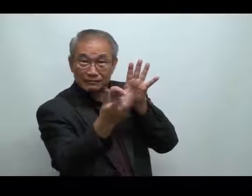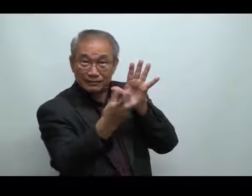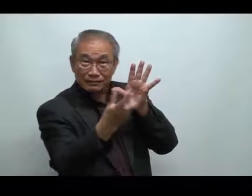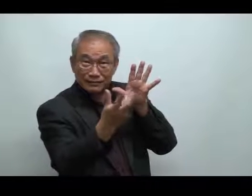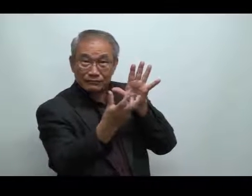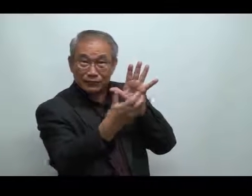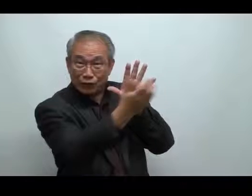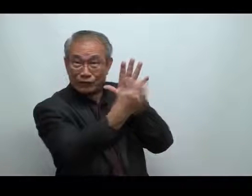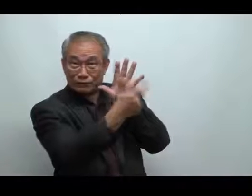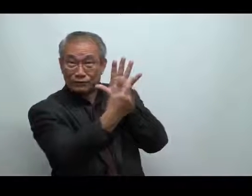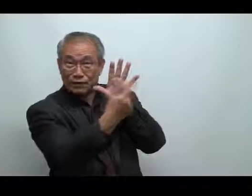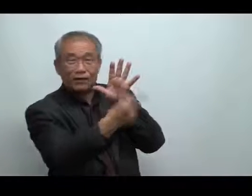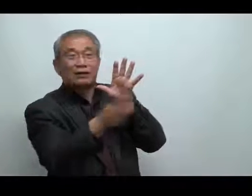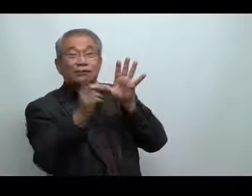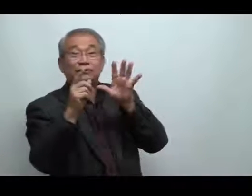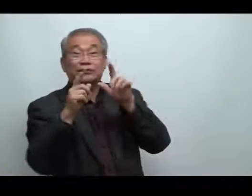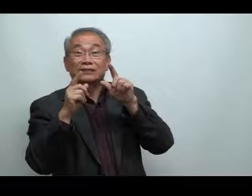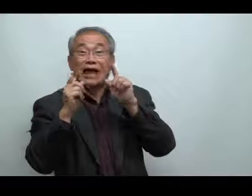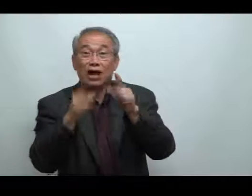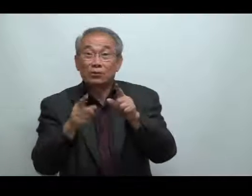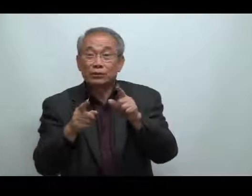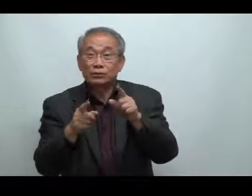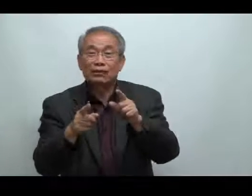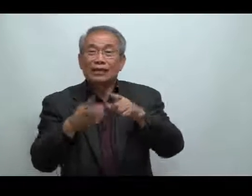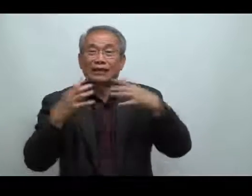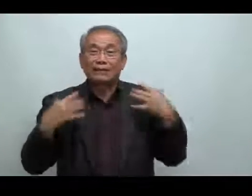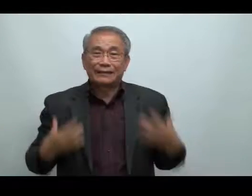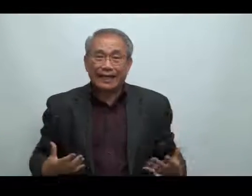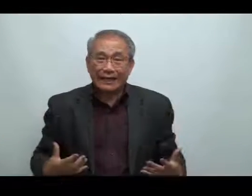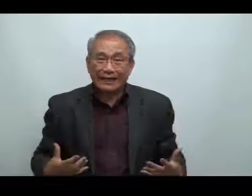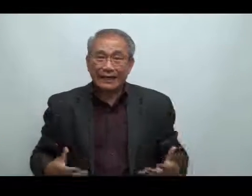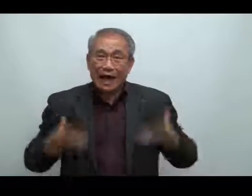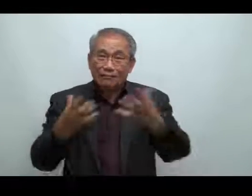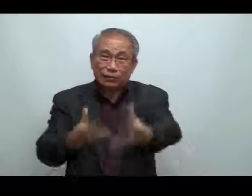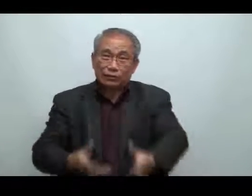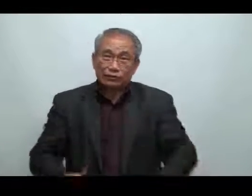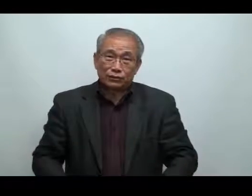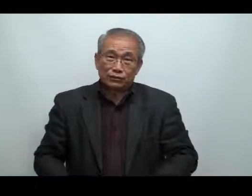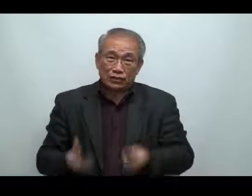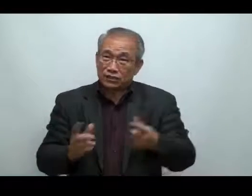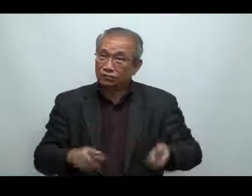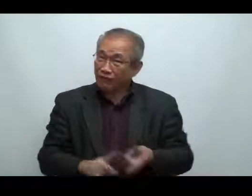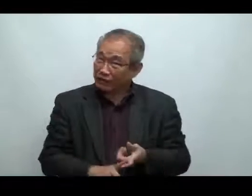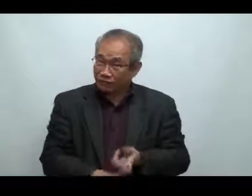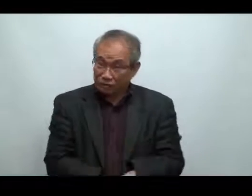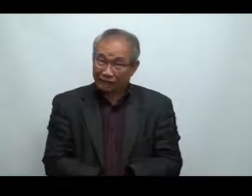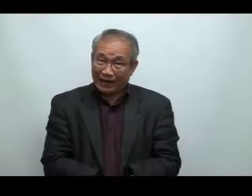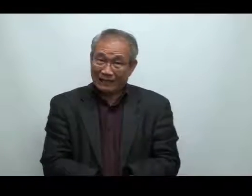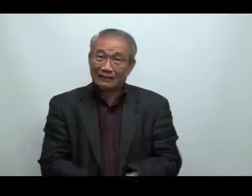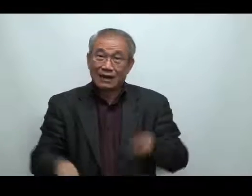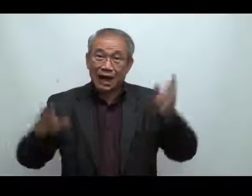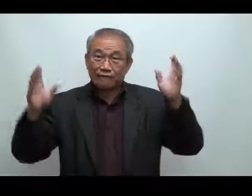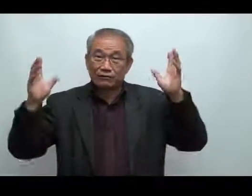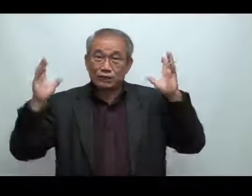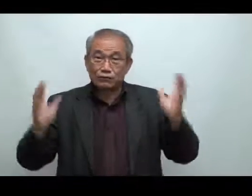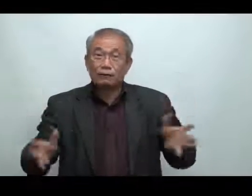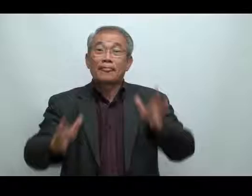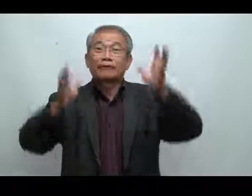and recording of your song. So this is how we do. Like a mechanic, I'm not going to teach you just to fix Volkswagen. I have to teach you to